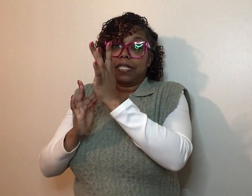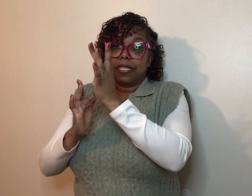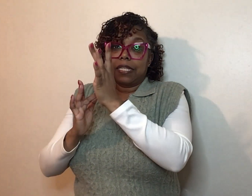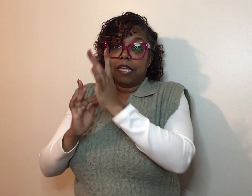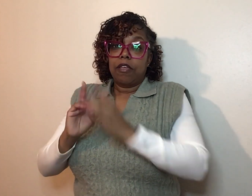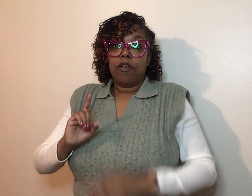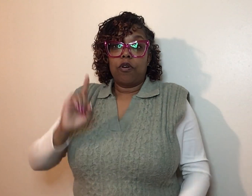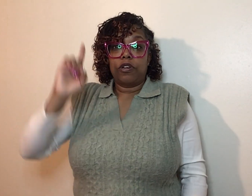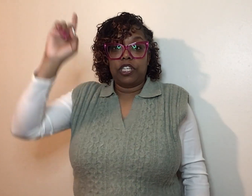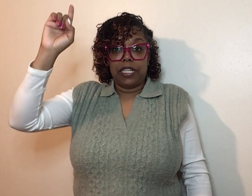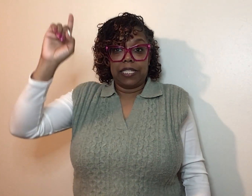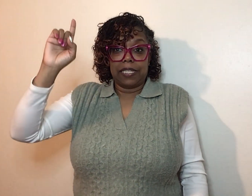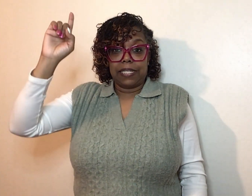Jesus, or Jesus.